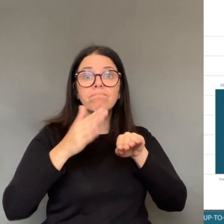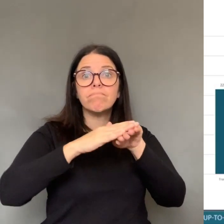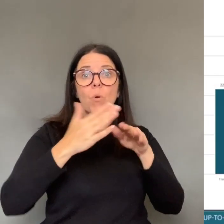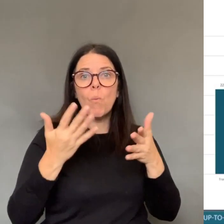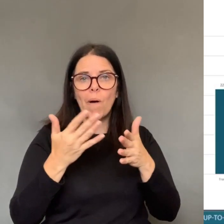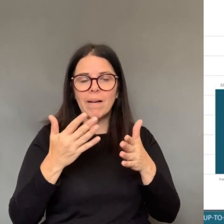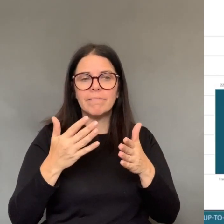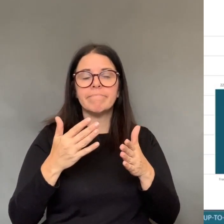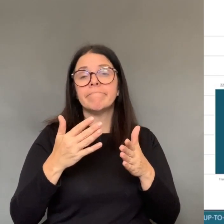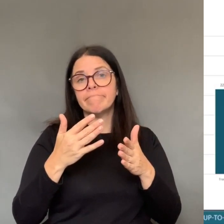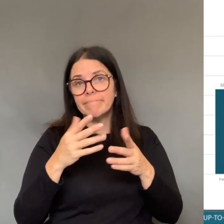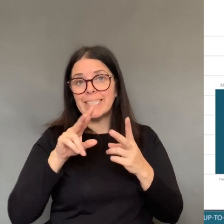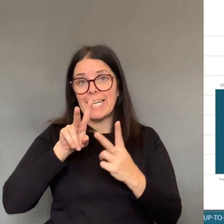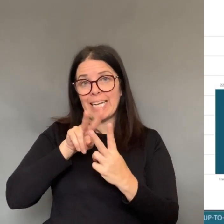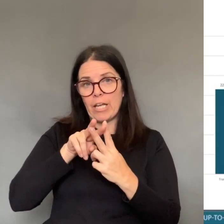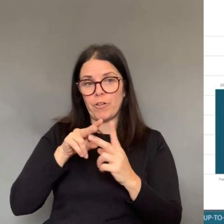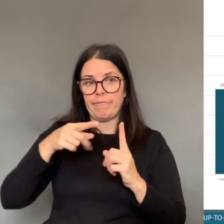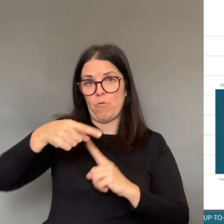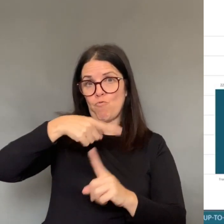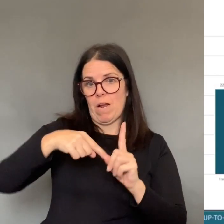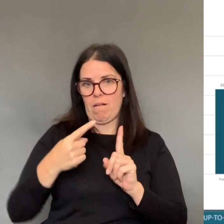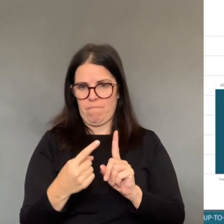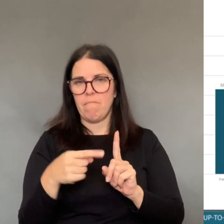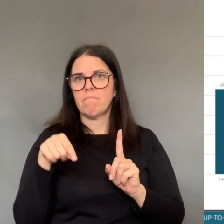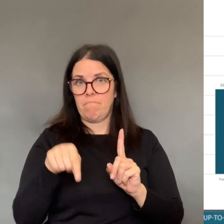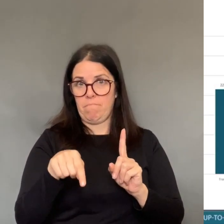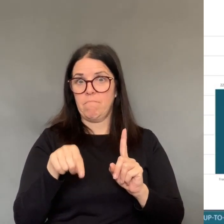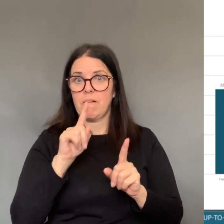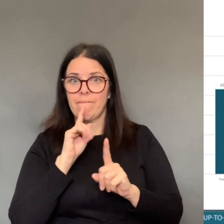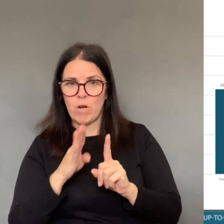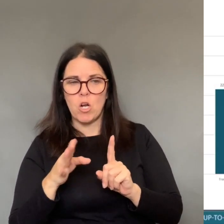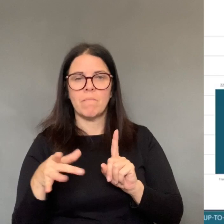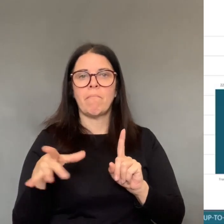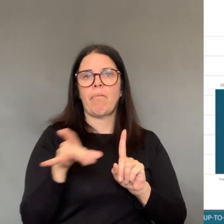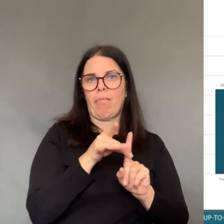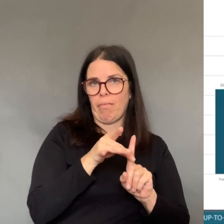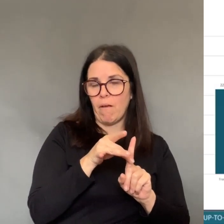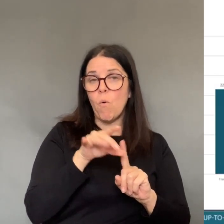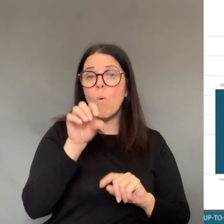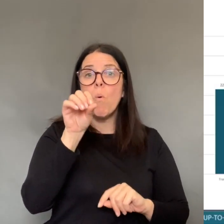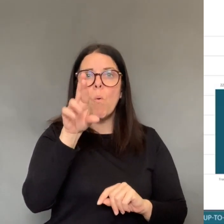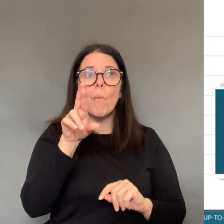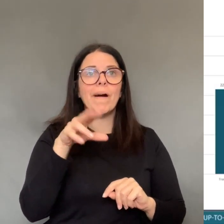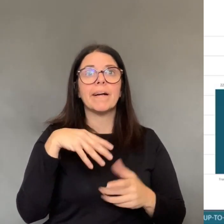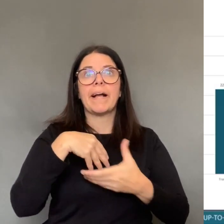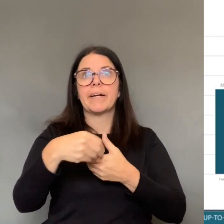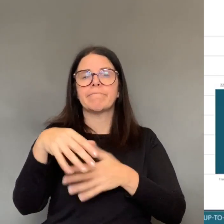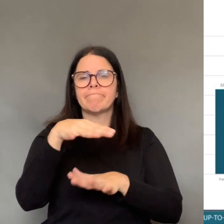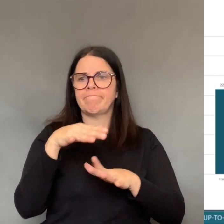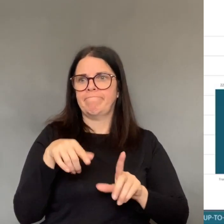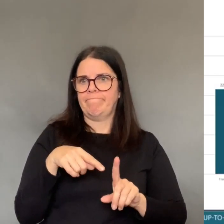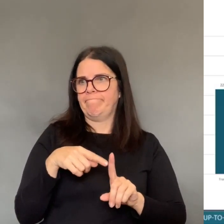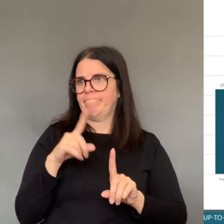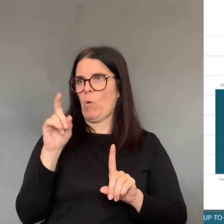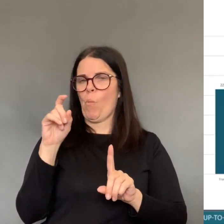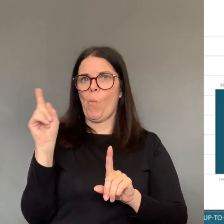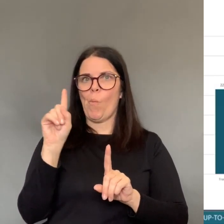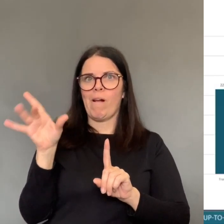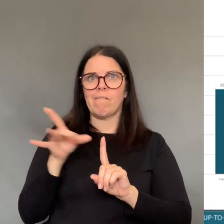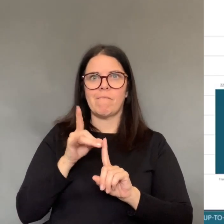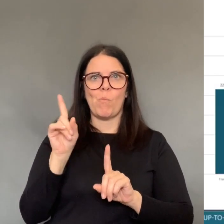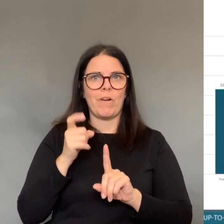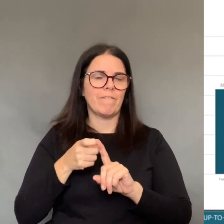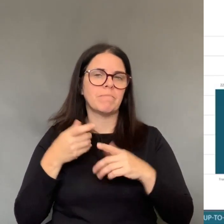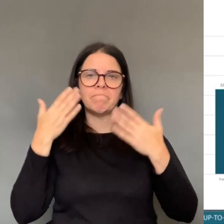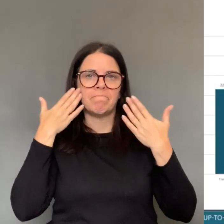contracted the disease. There are still 24% of the cases that are currently under investigation, and once we get the data, we will